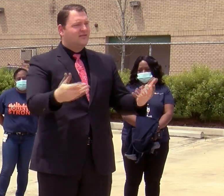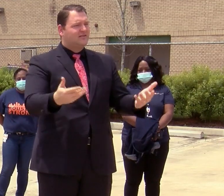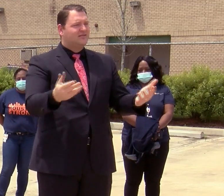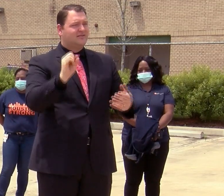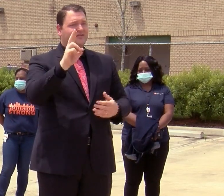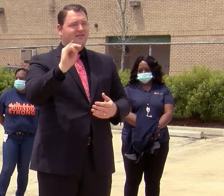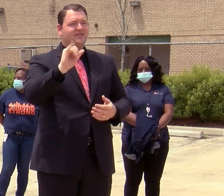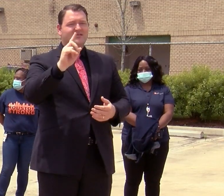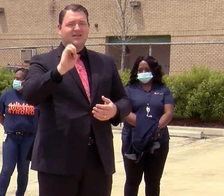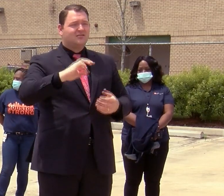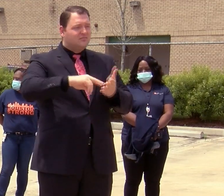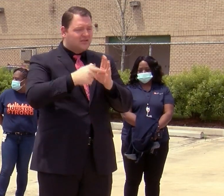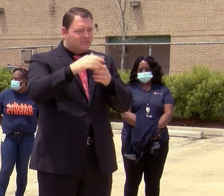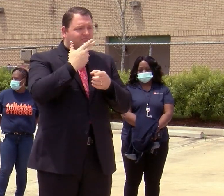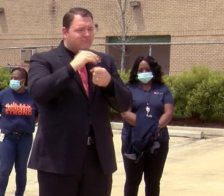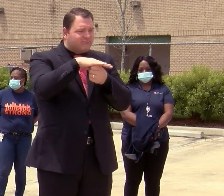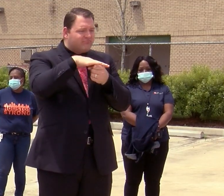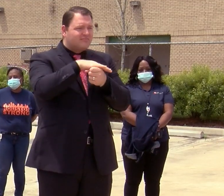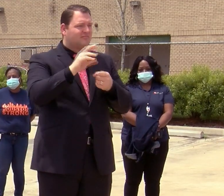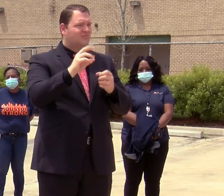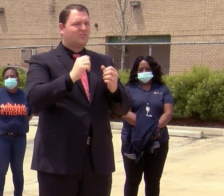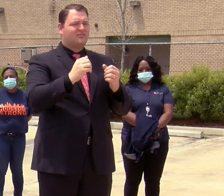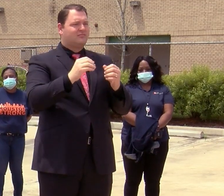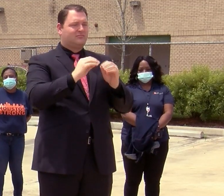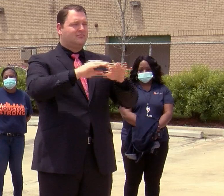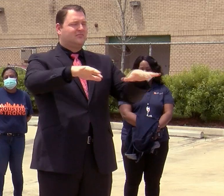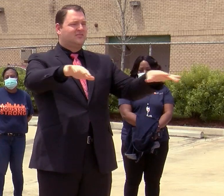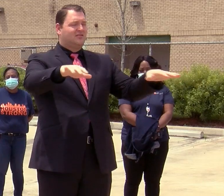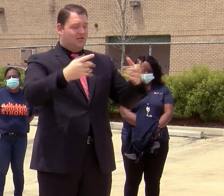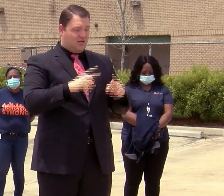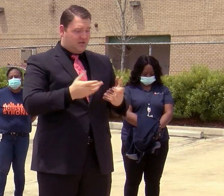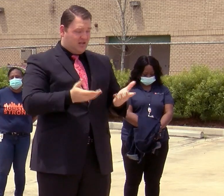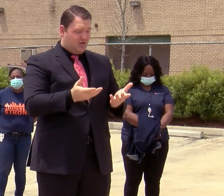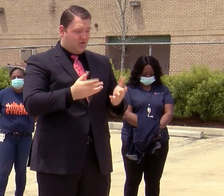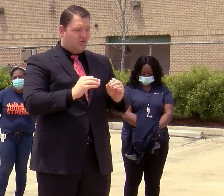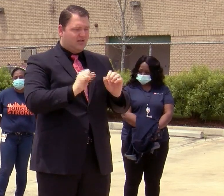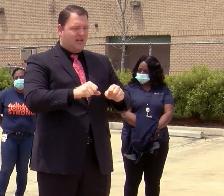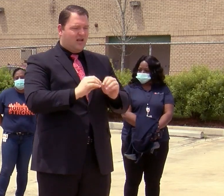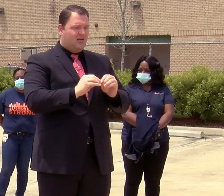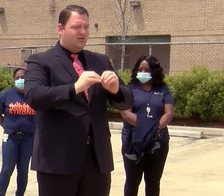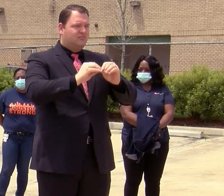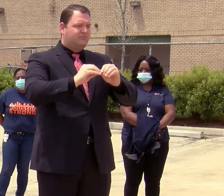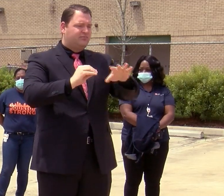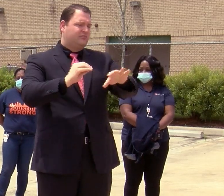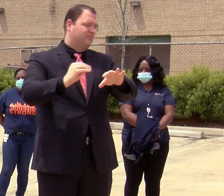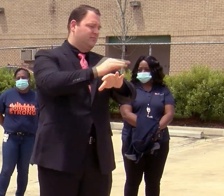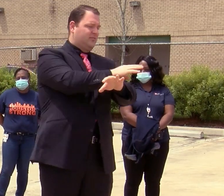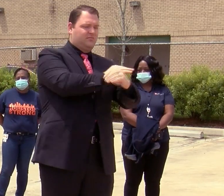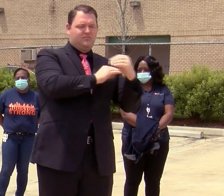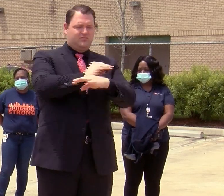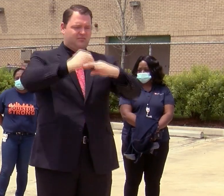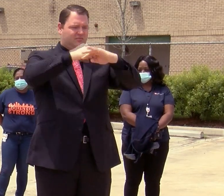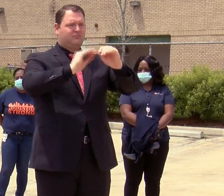bigger than Sunnyside. Because what happens in Sunnyside can impact the east, west, north, south